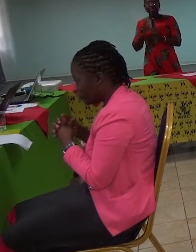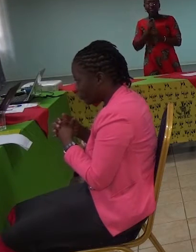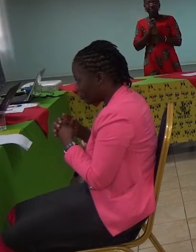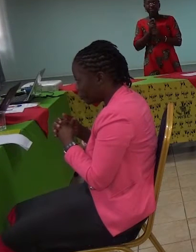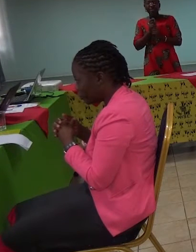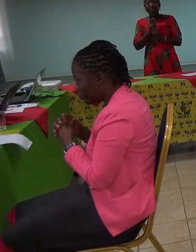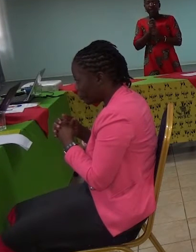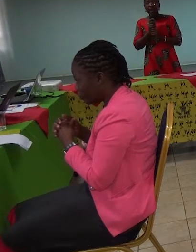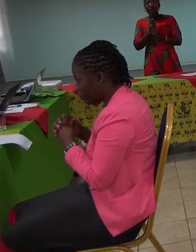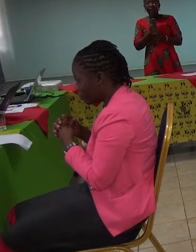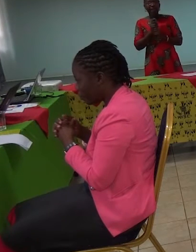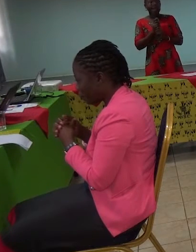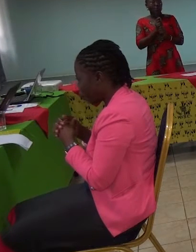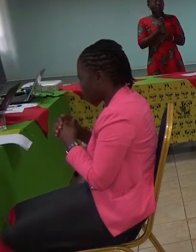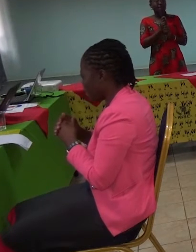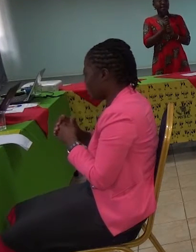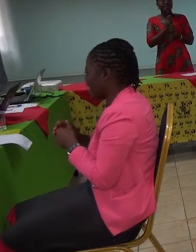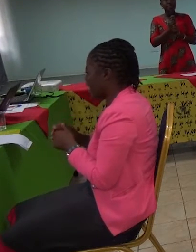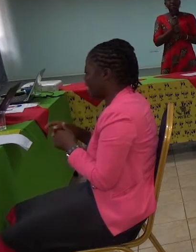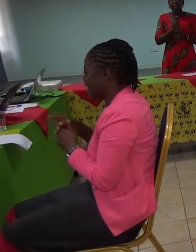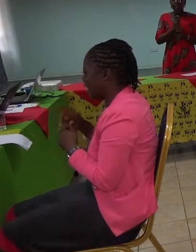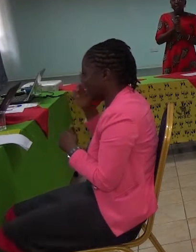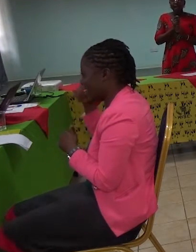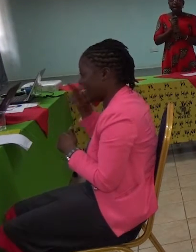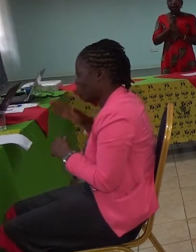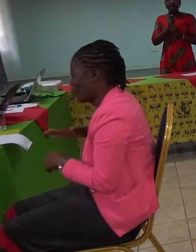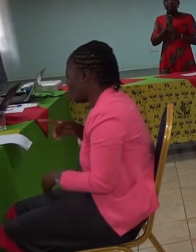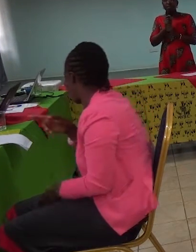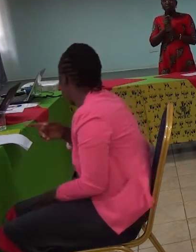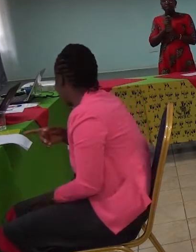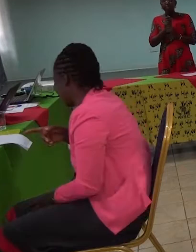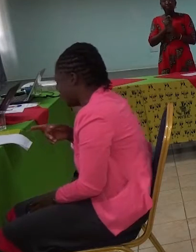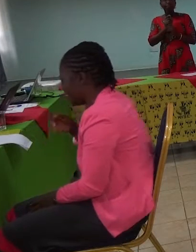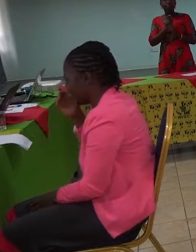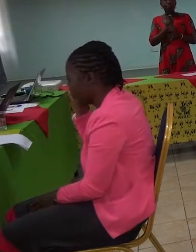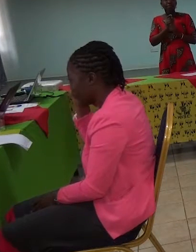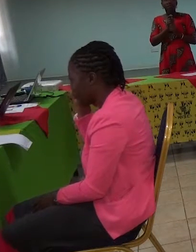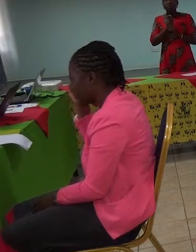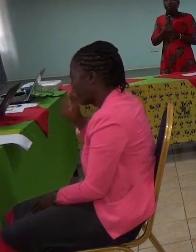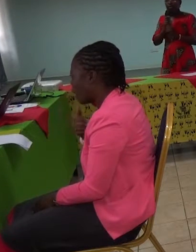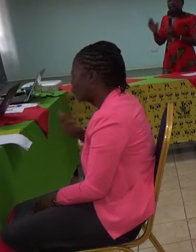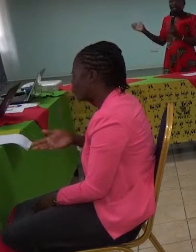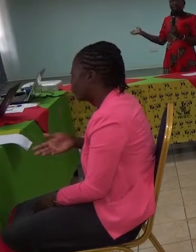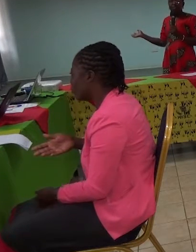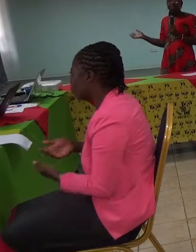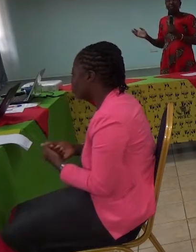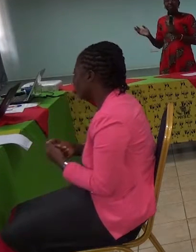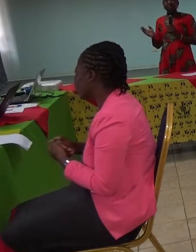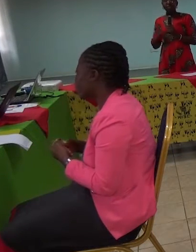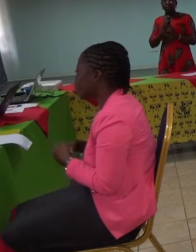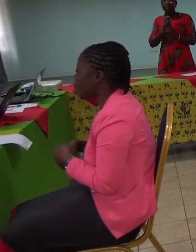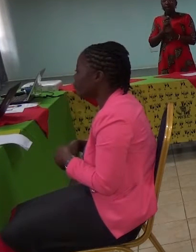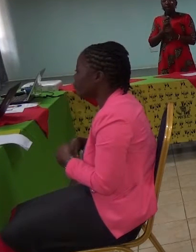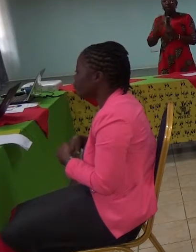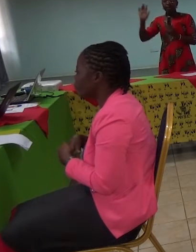inclusive education. So I'll welcome comments and remarks from the floor for Lydia's